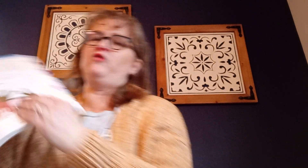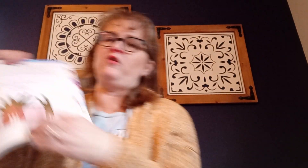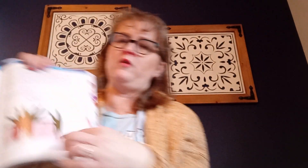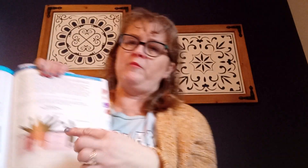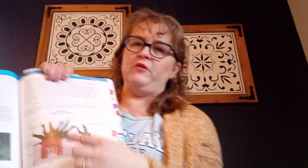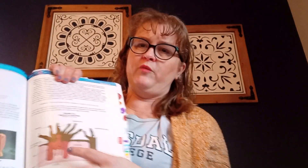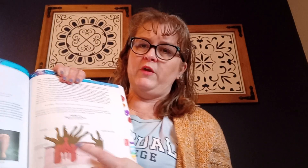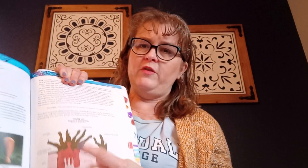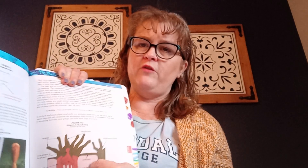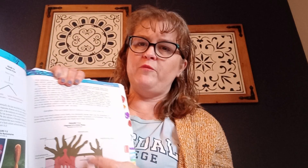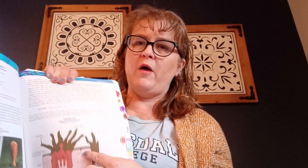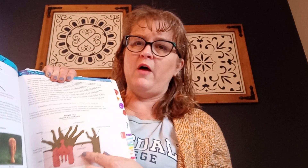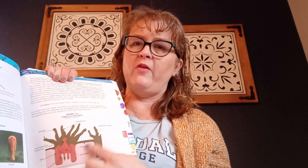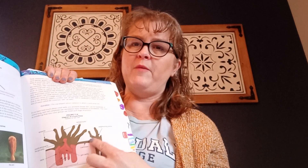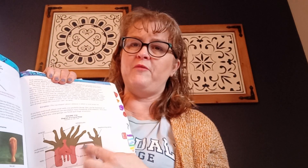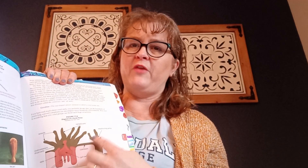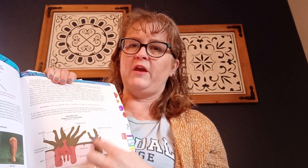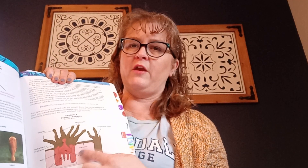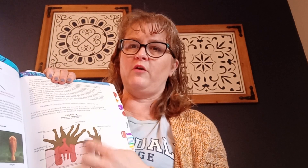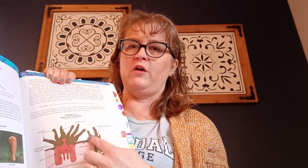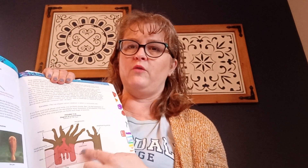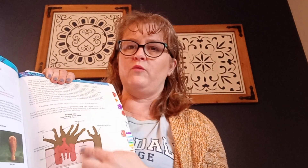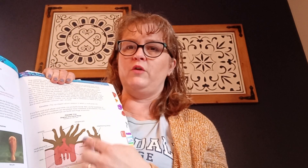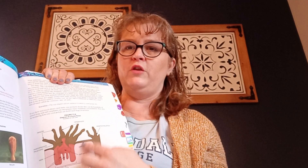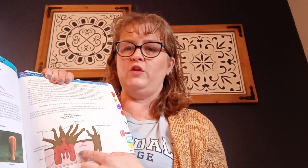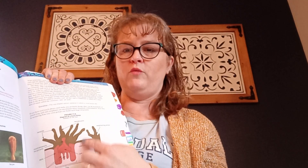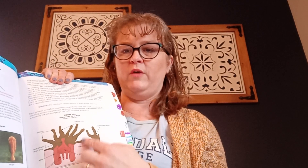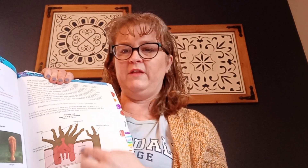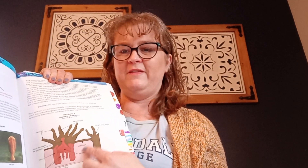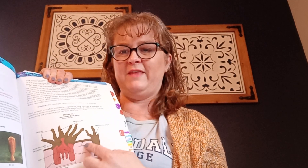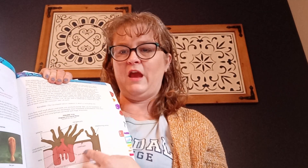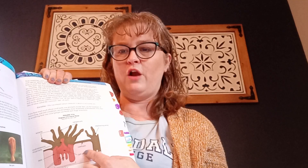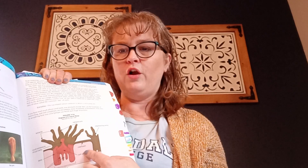picture between those polyps, they can grow new ones there.